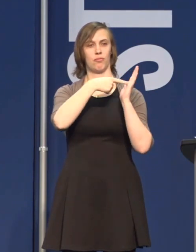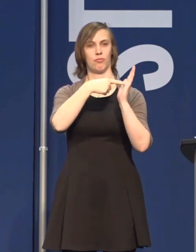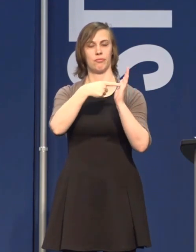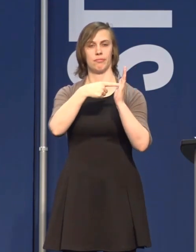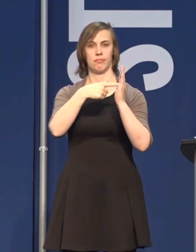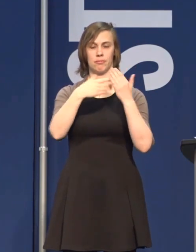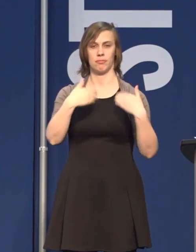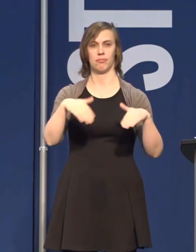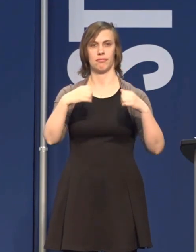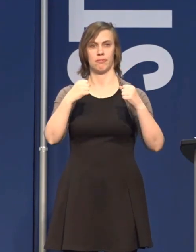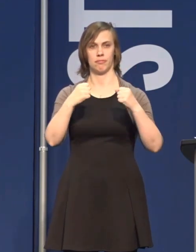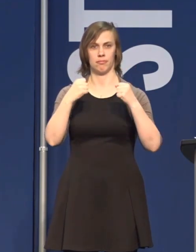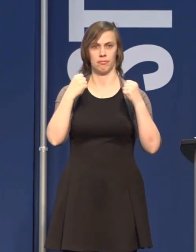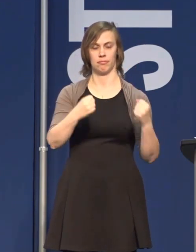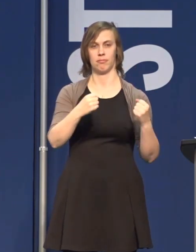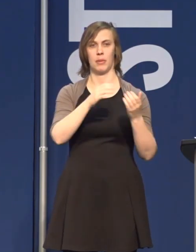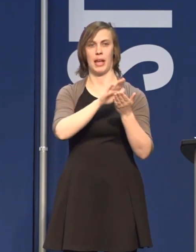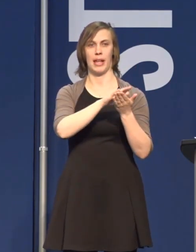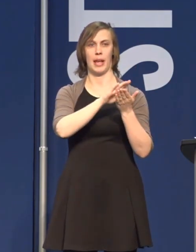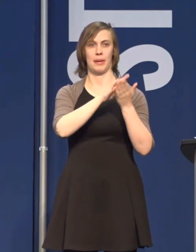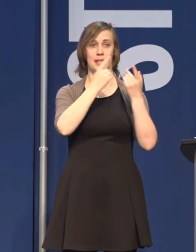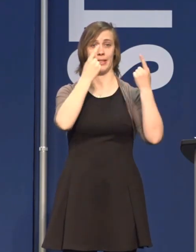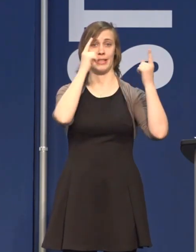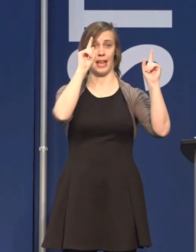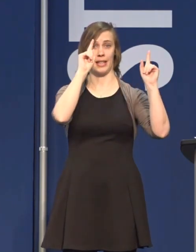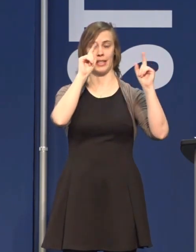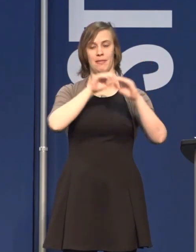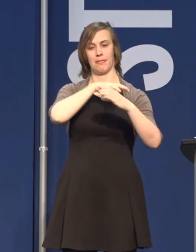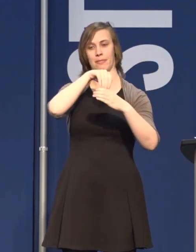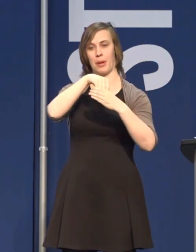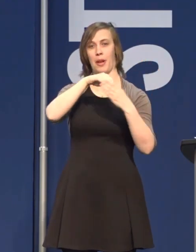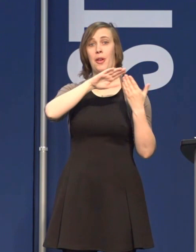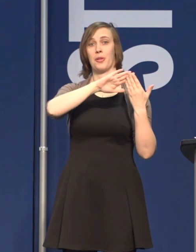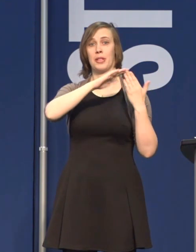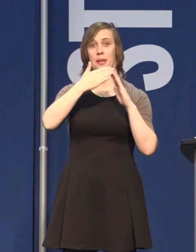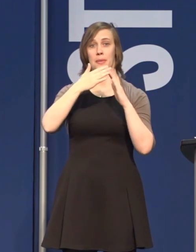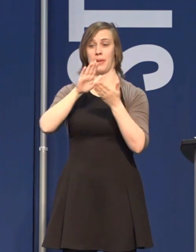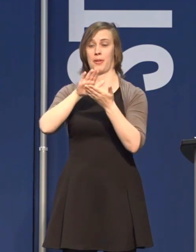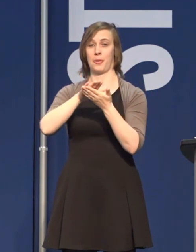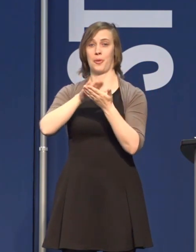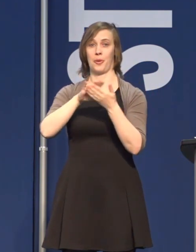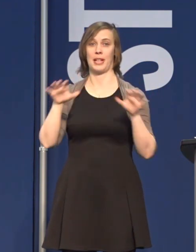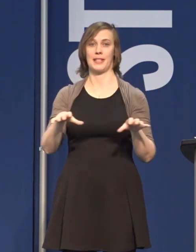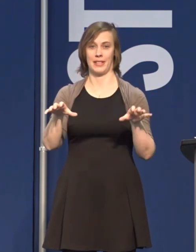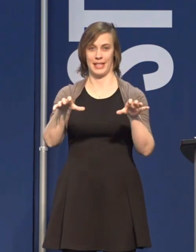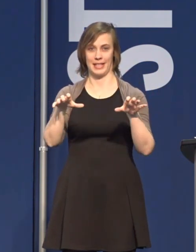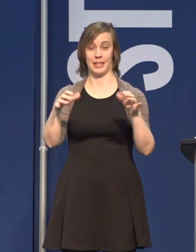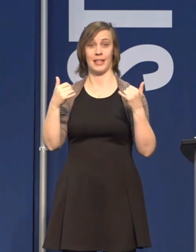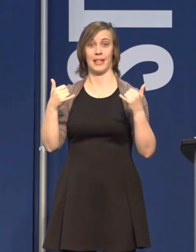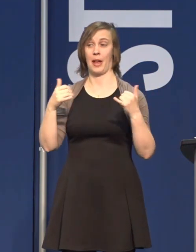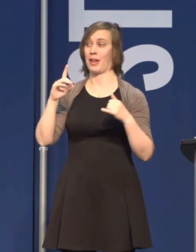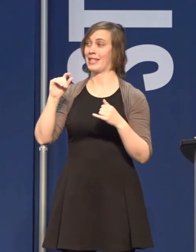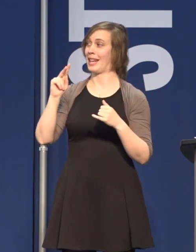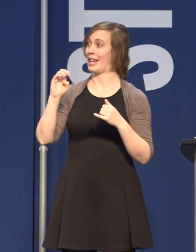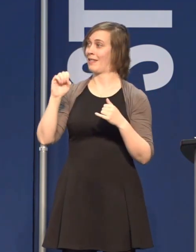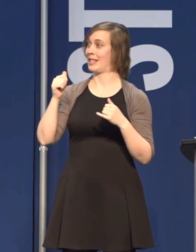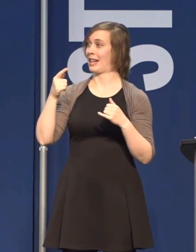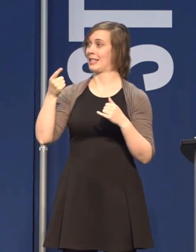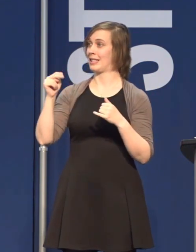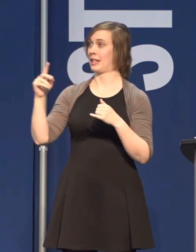outstanding academic achievement and contributed to campus and/or community activities. I now ask Dave